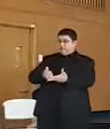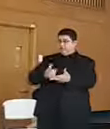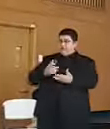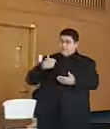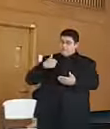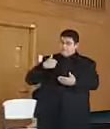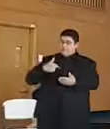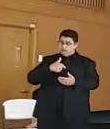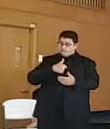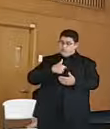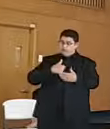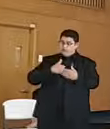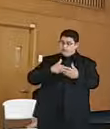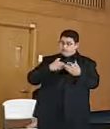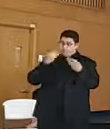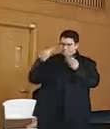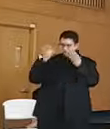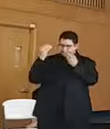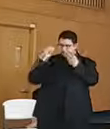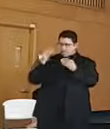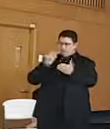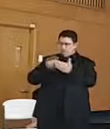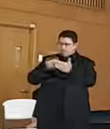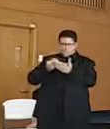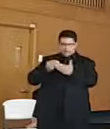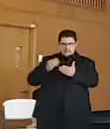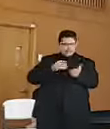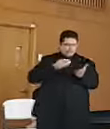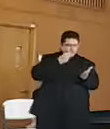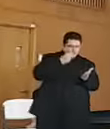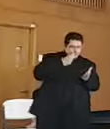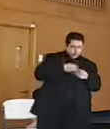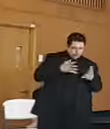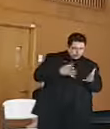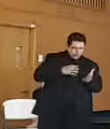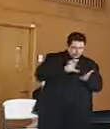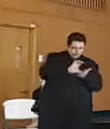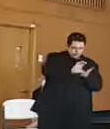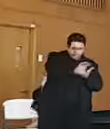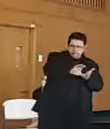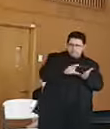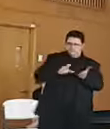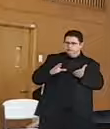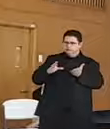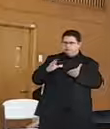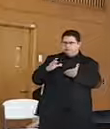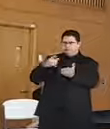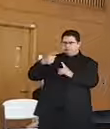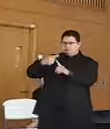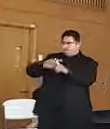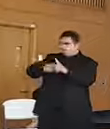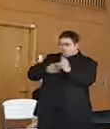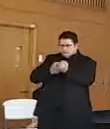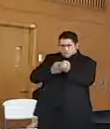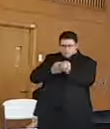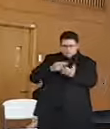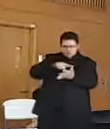appropriately to food distribution networks, to rental support, mortgage support, the basic